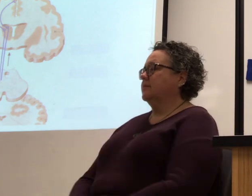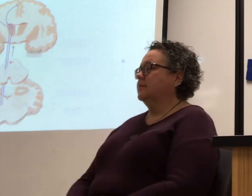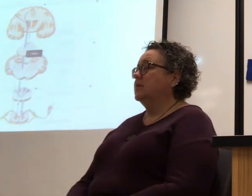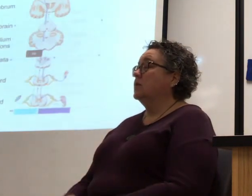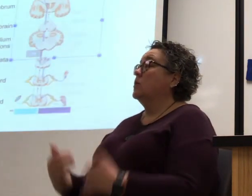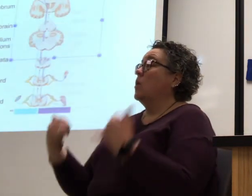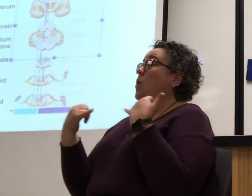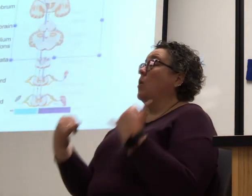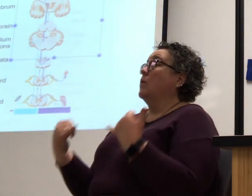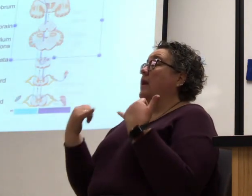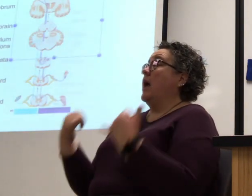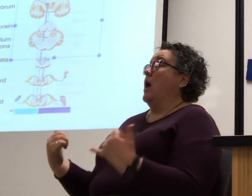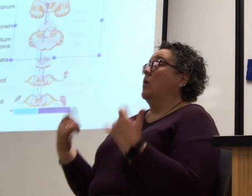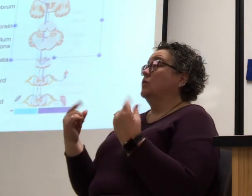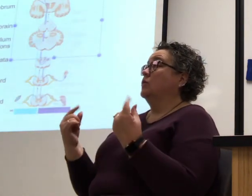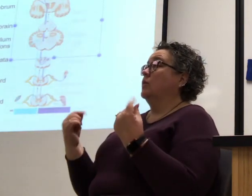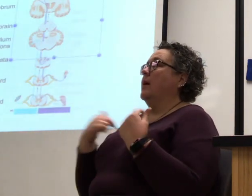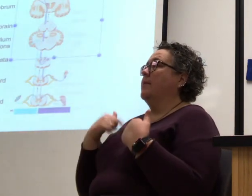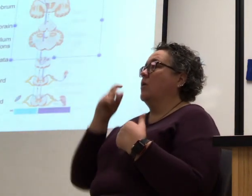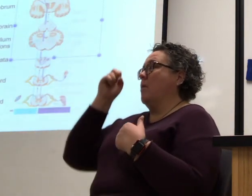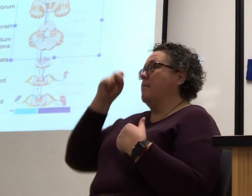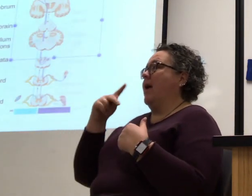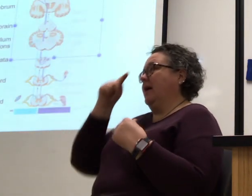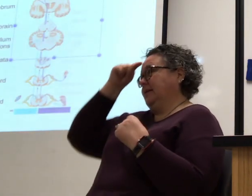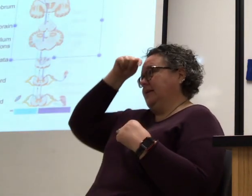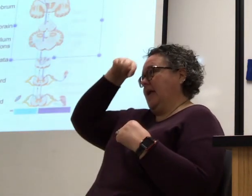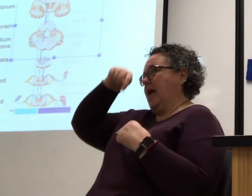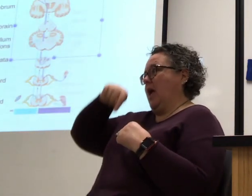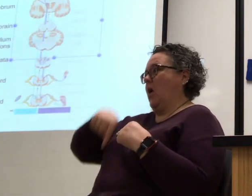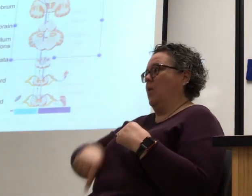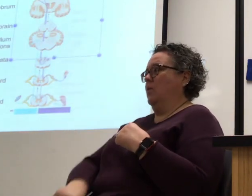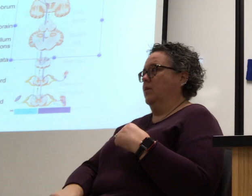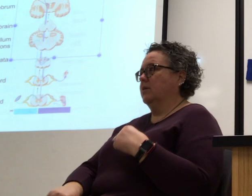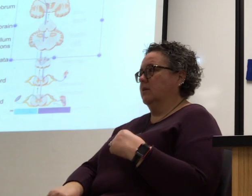So what I'm going to do now is I'm going to go back down.